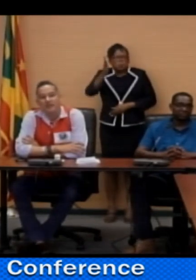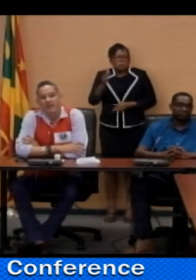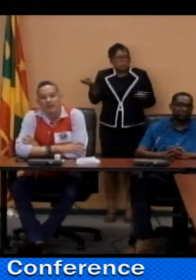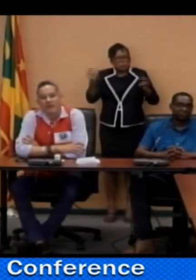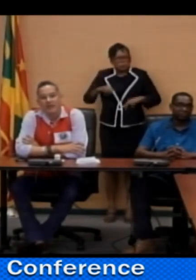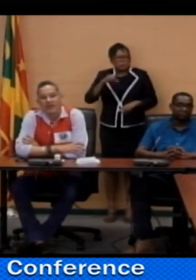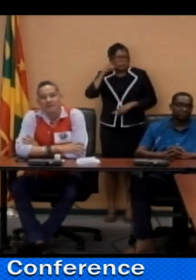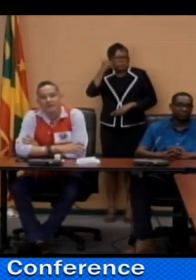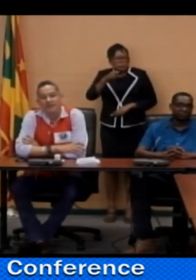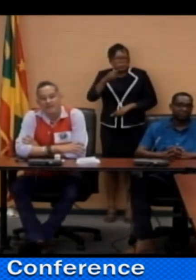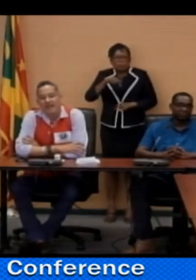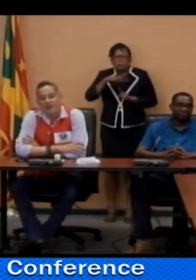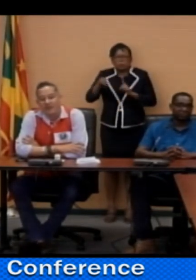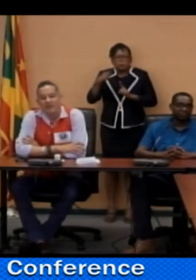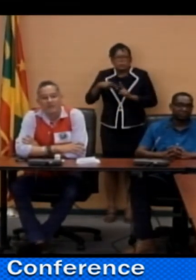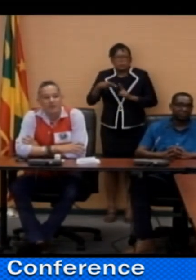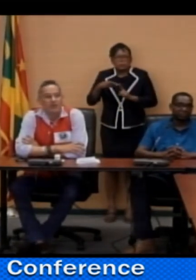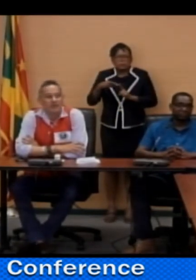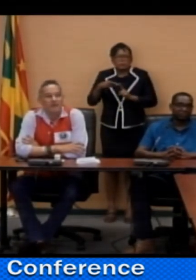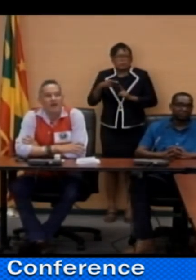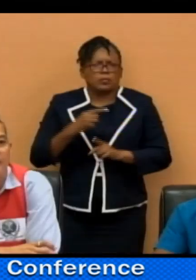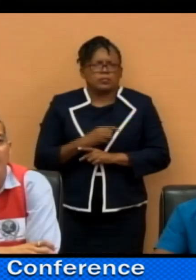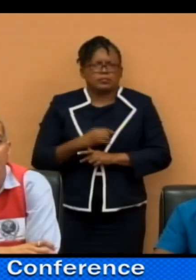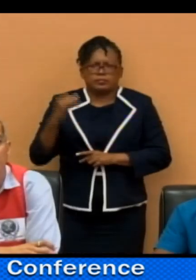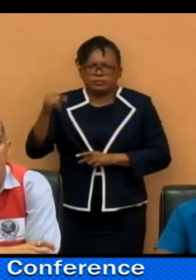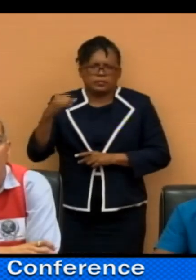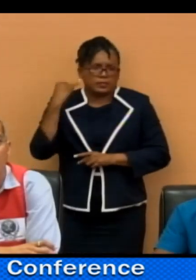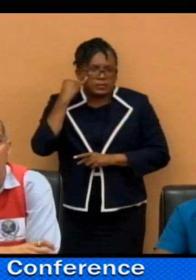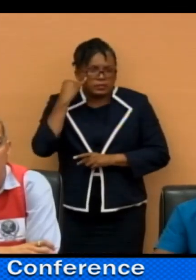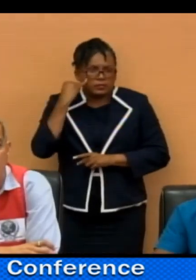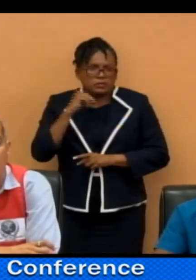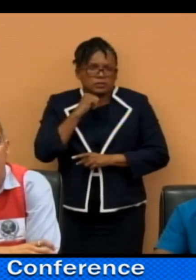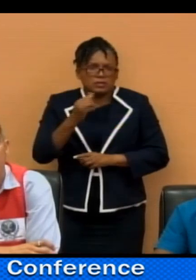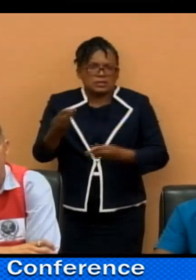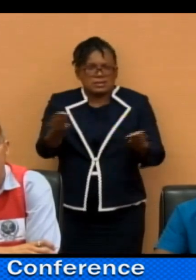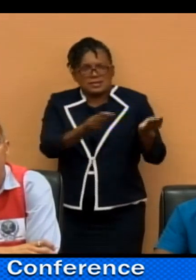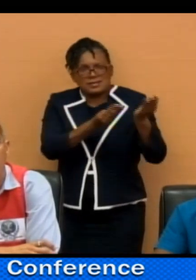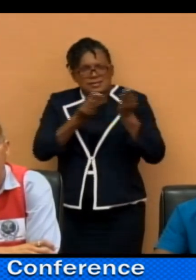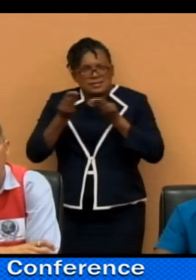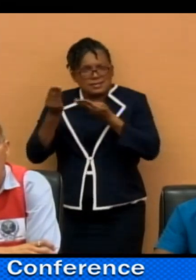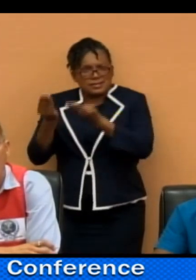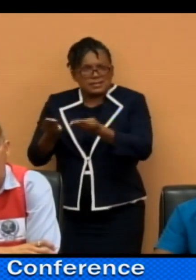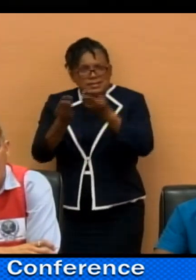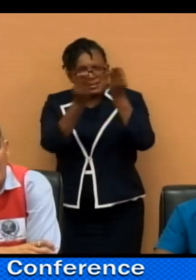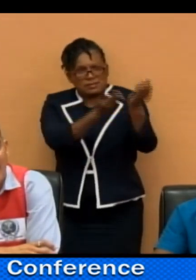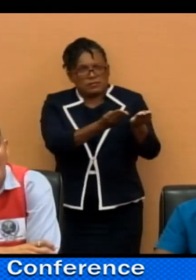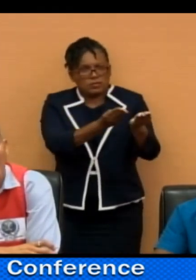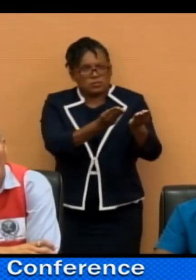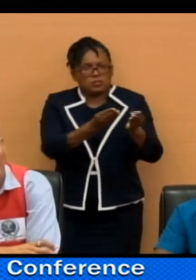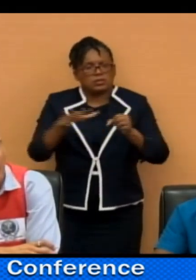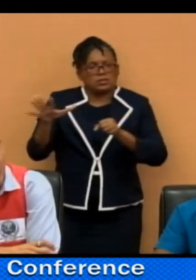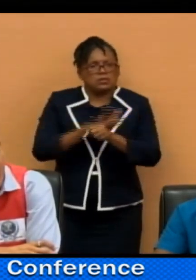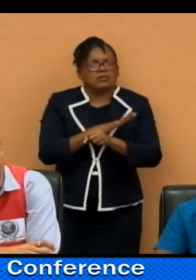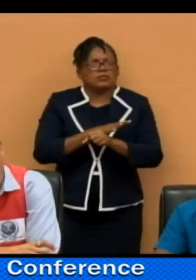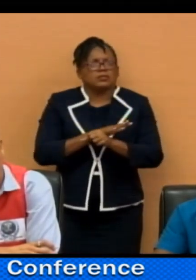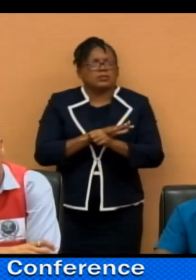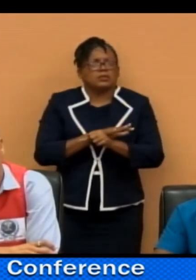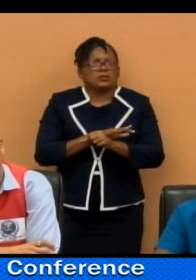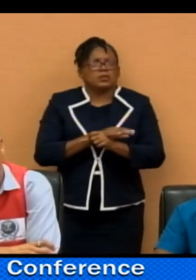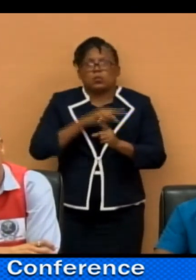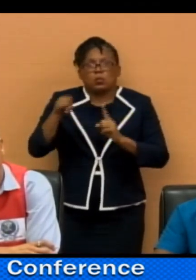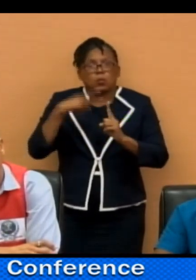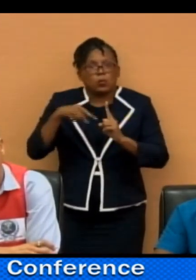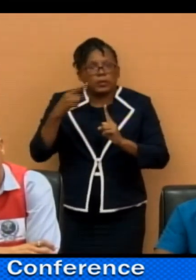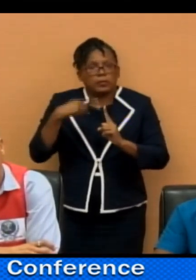question, if I am not giving you enough confidence that we're doing what's necessary, when will it happen? Would you allow me to